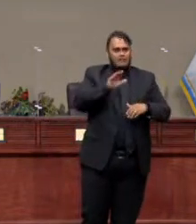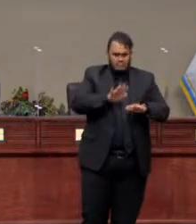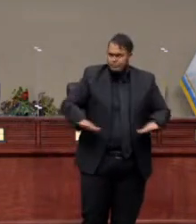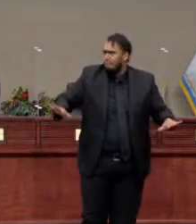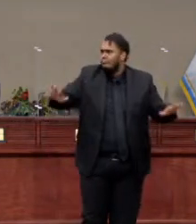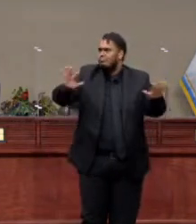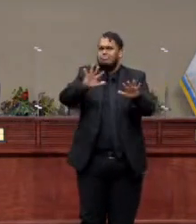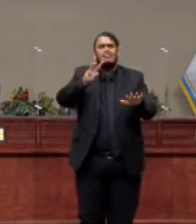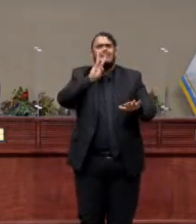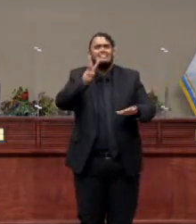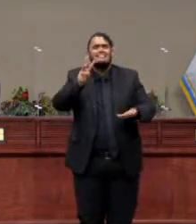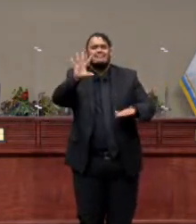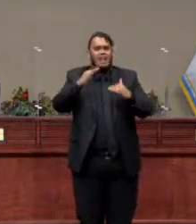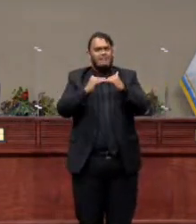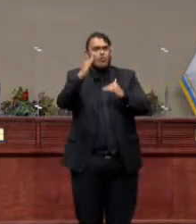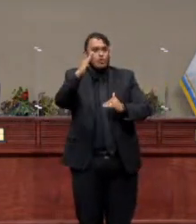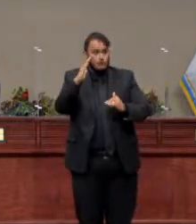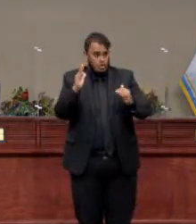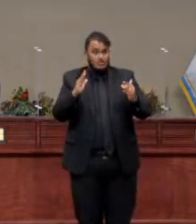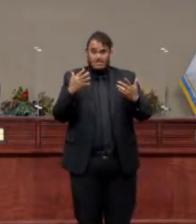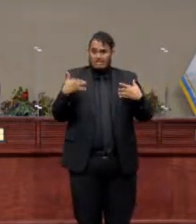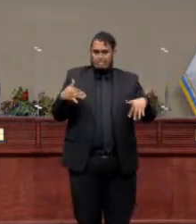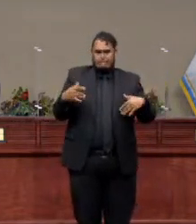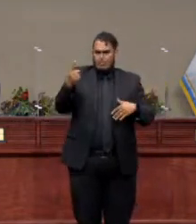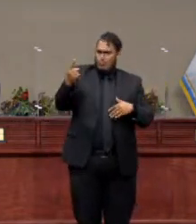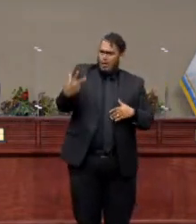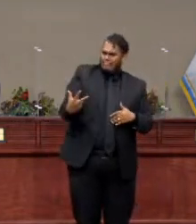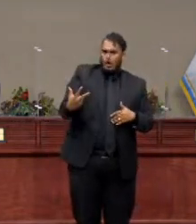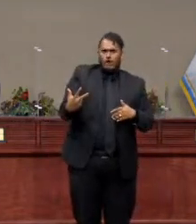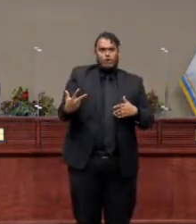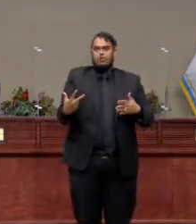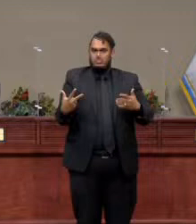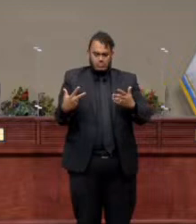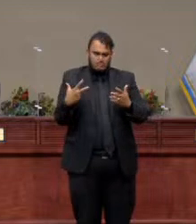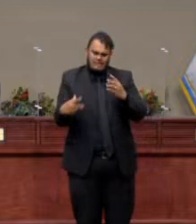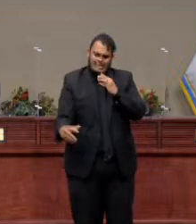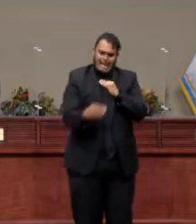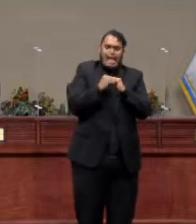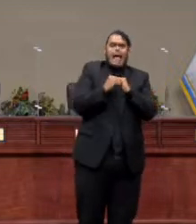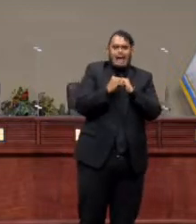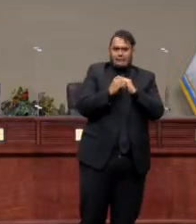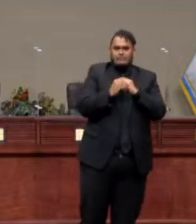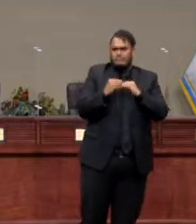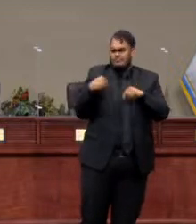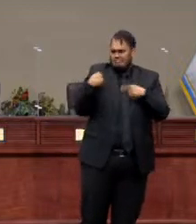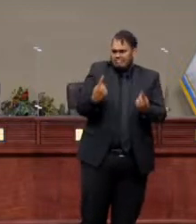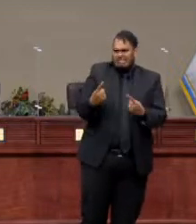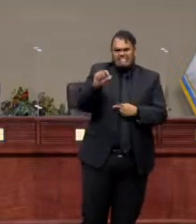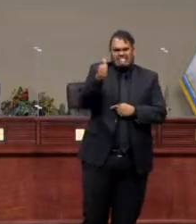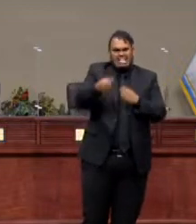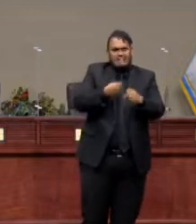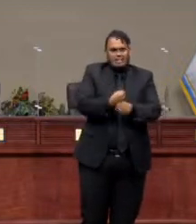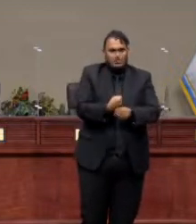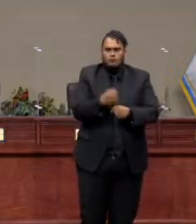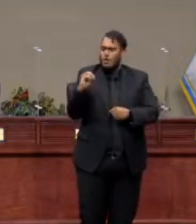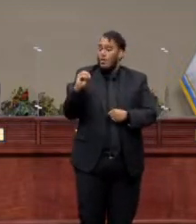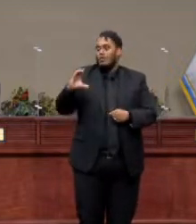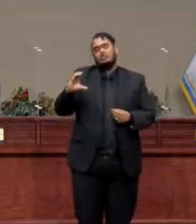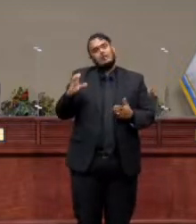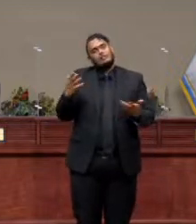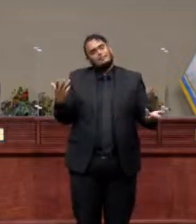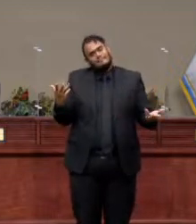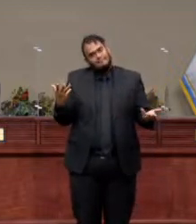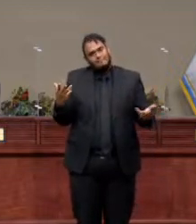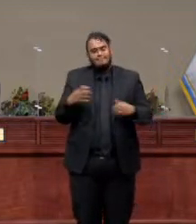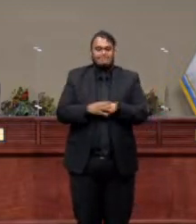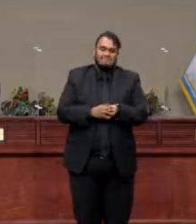by 1/3 over the past decade. Orange County is no exception. Florida